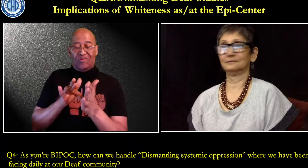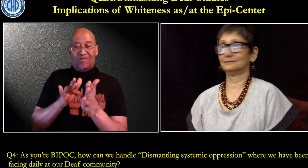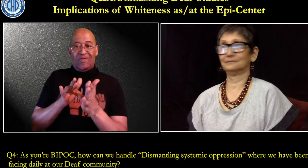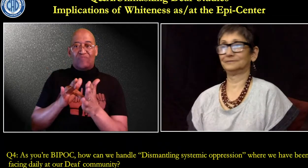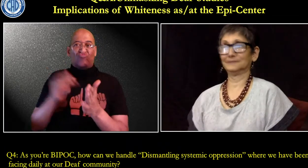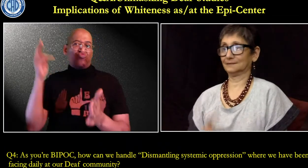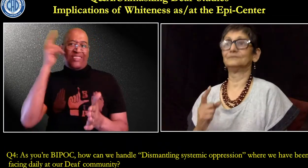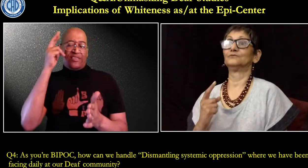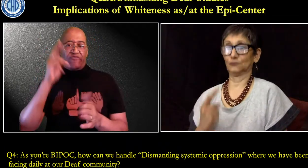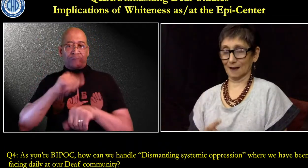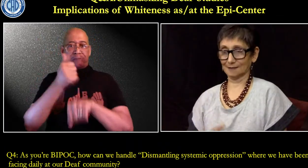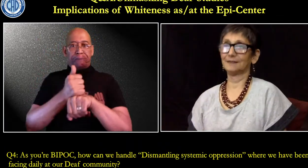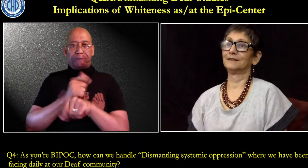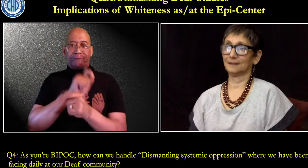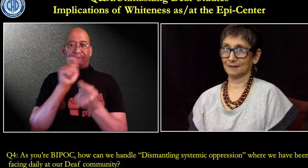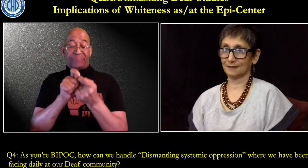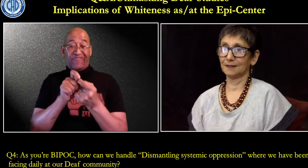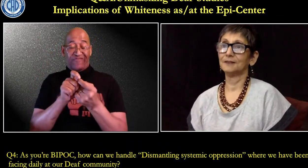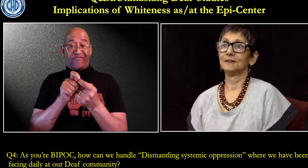recognized.